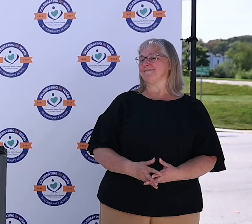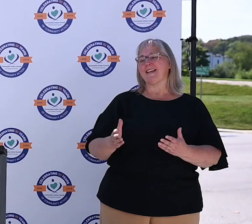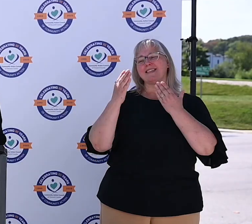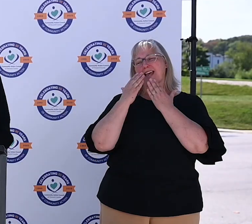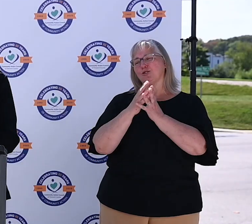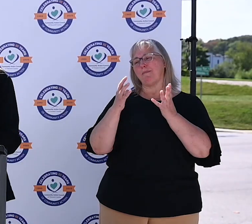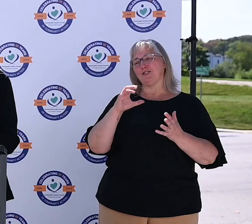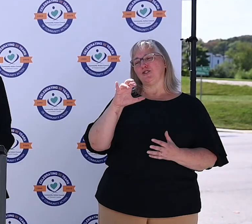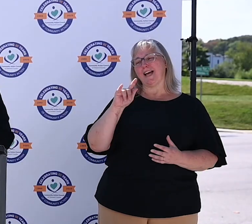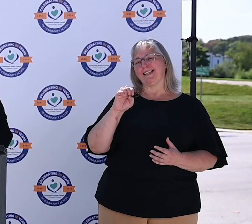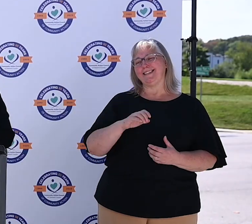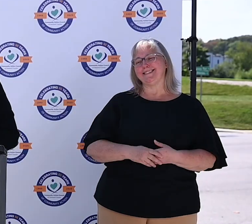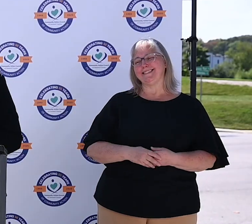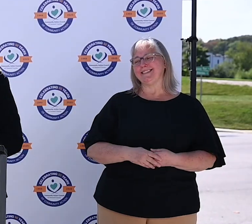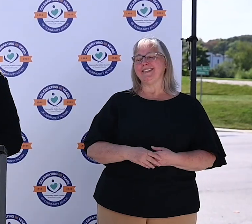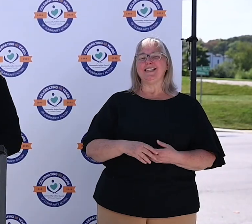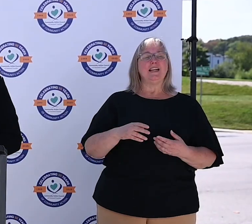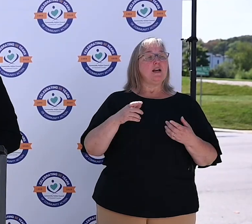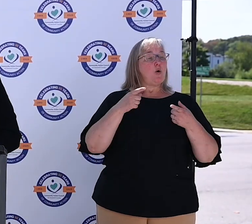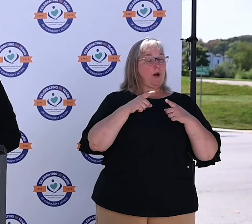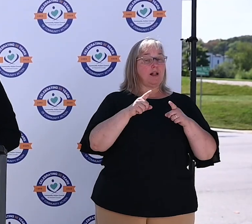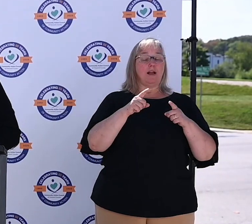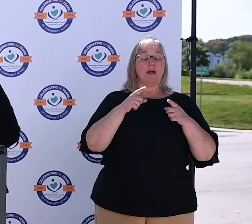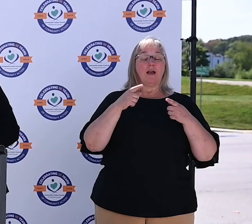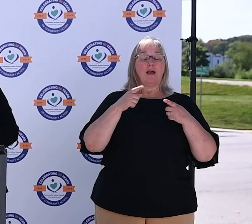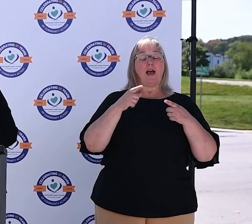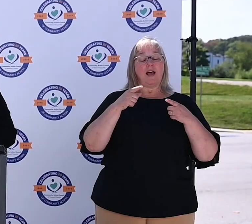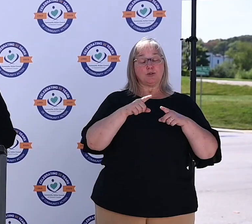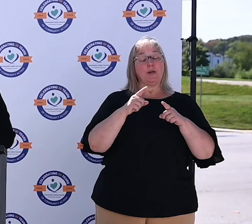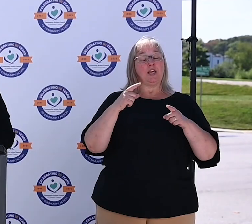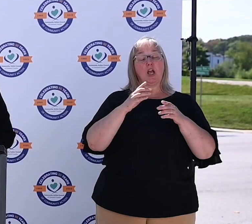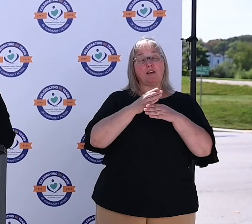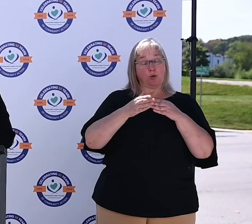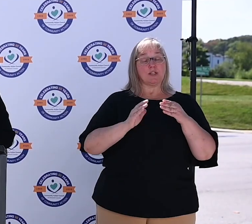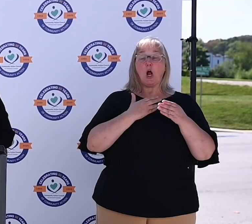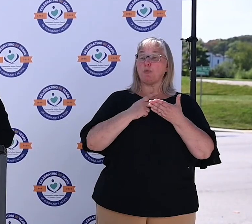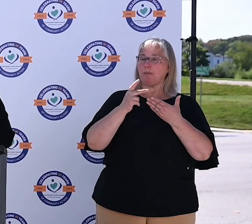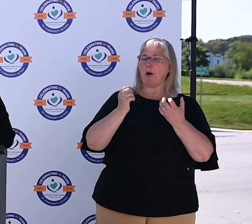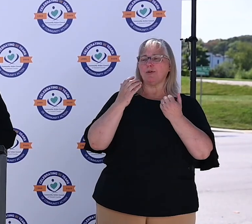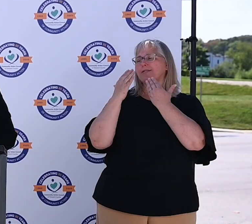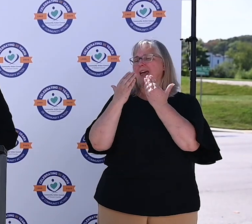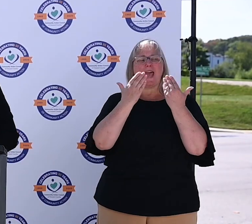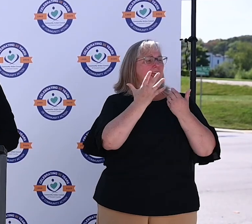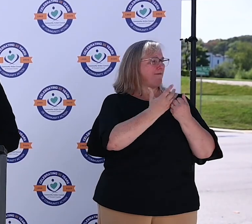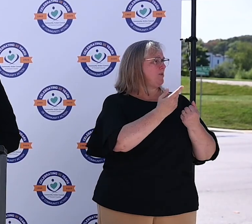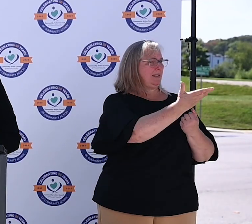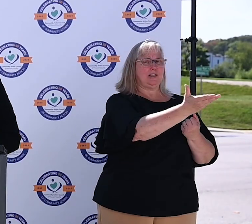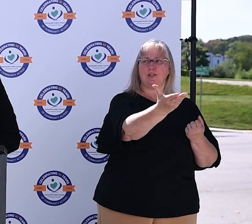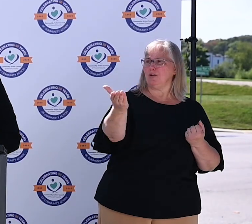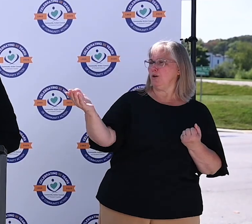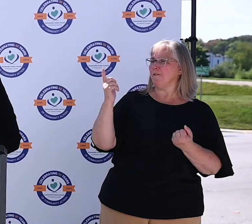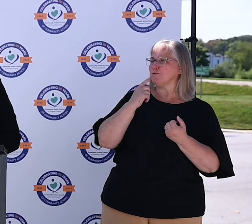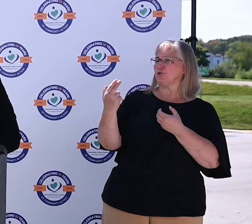Thank you so much, Jackie. Well, as we close out our program, I want to thank each one of you for joining us on